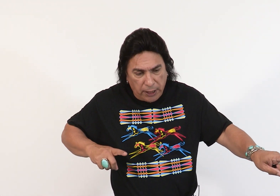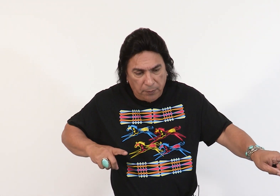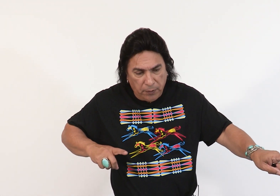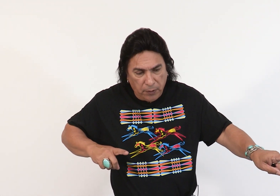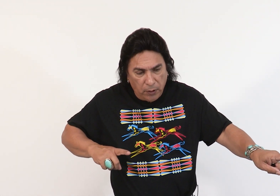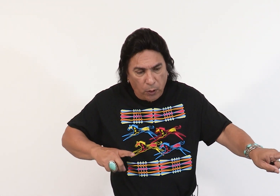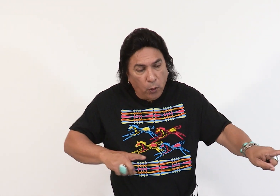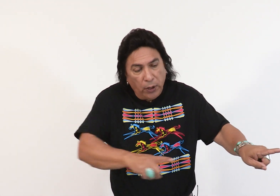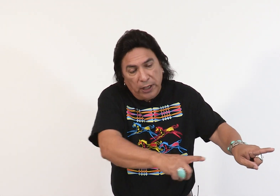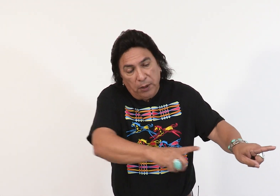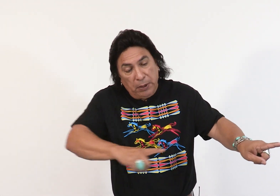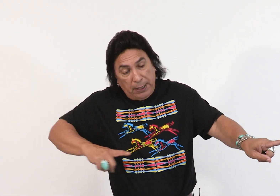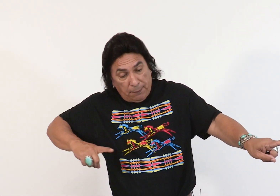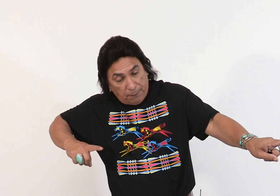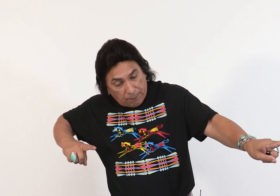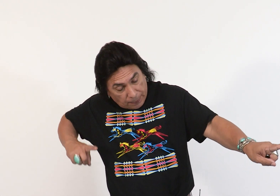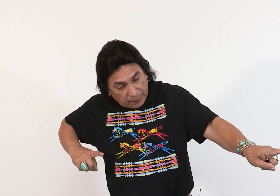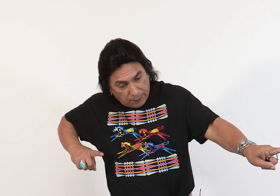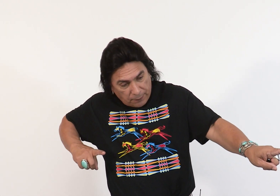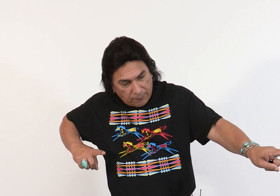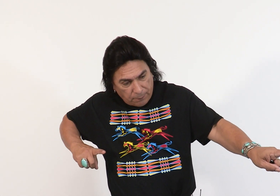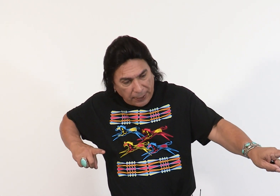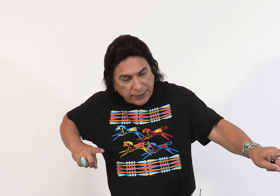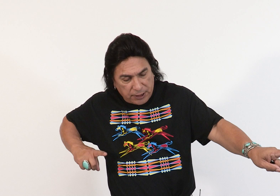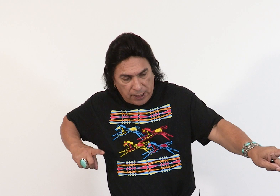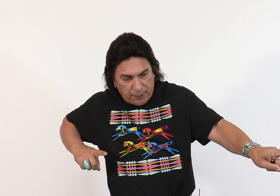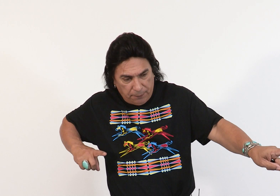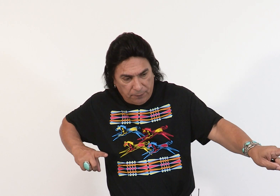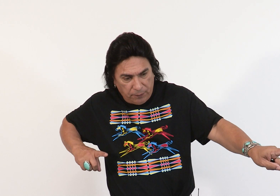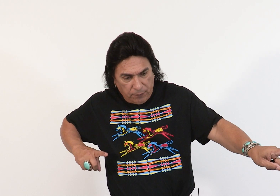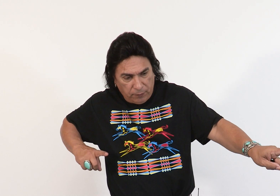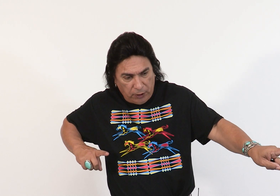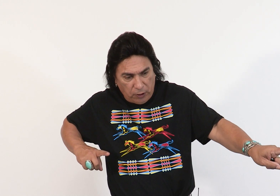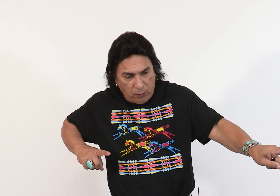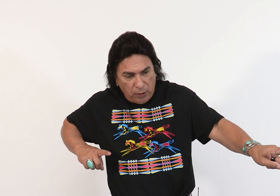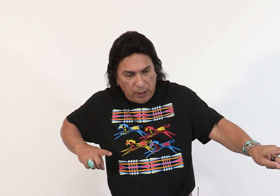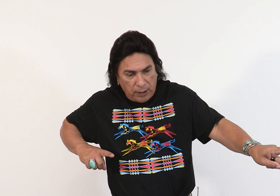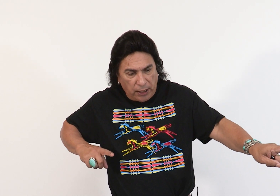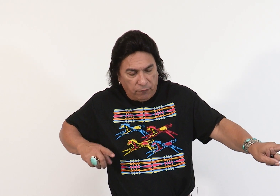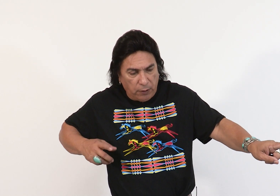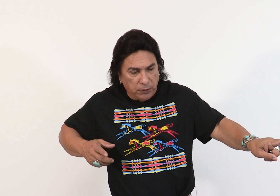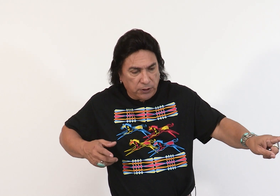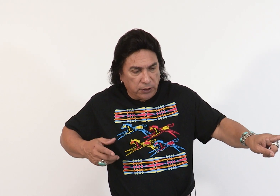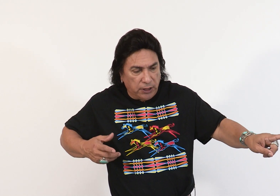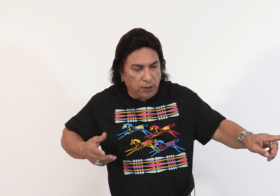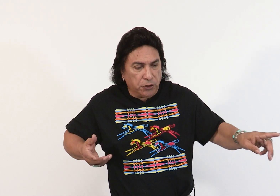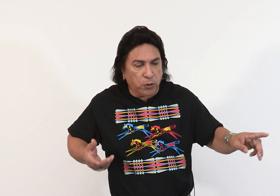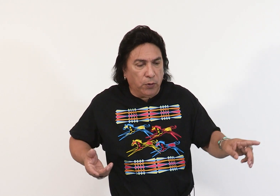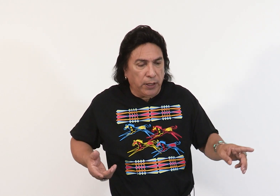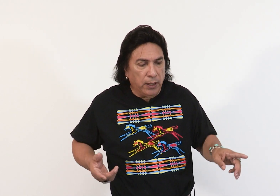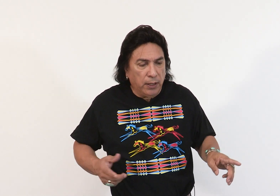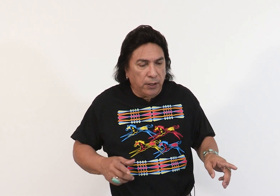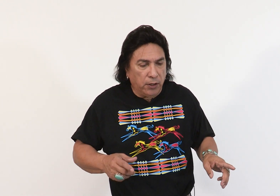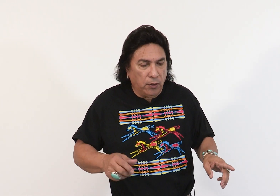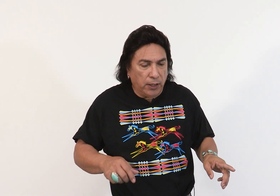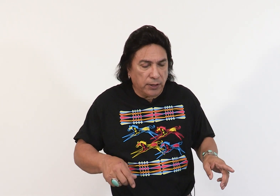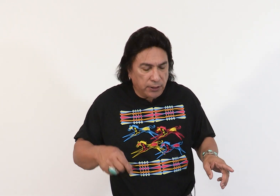time, or it could be past time. You know, like if I was to tell a story, you know, I could